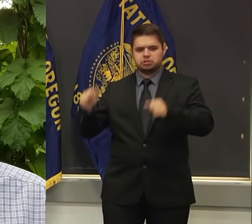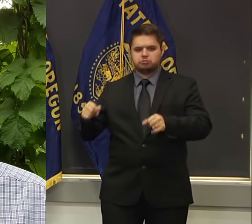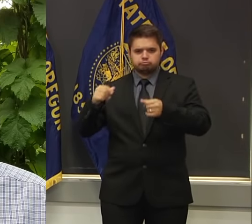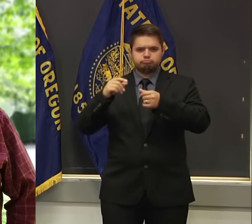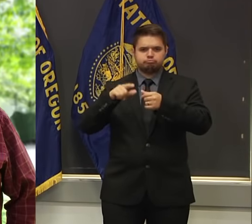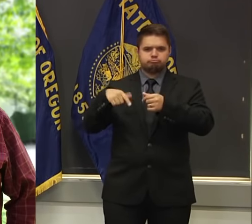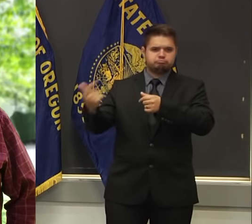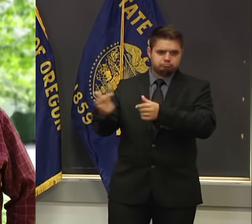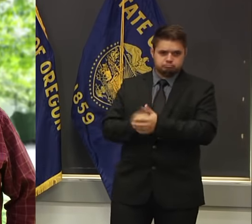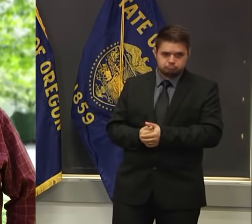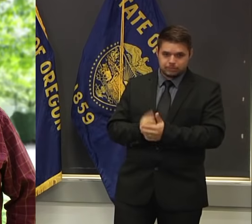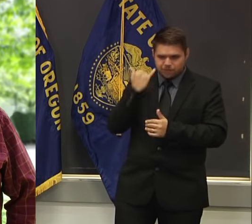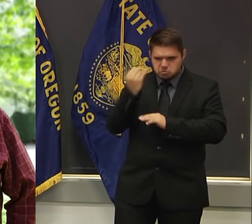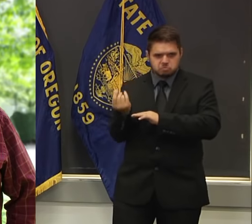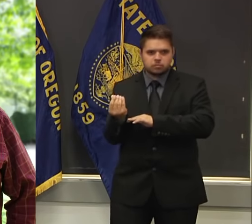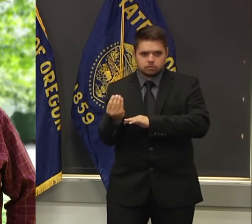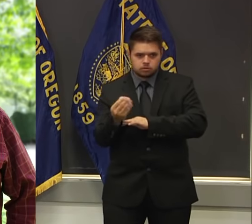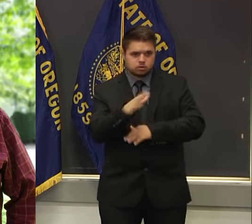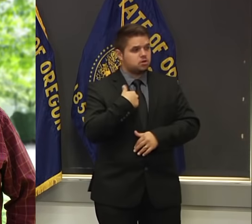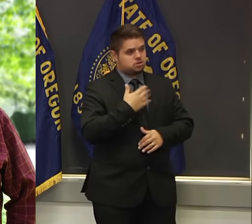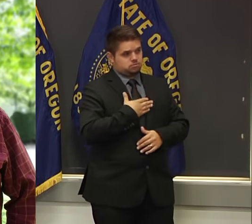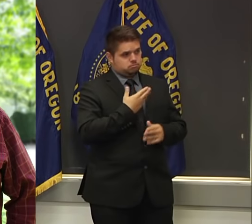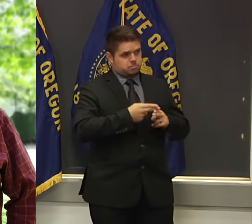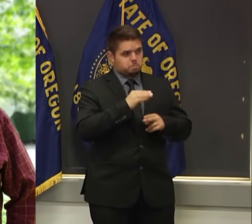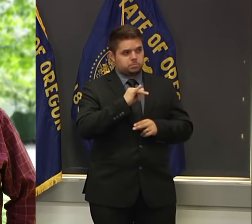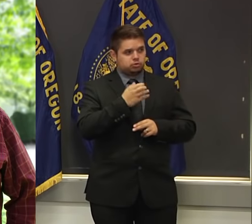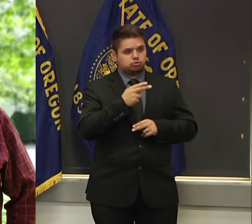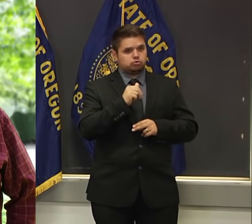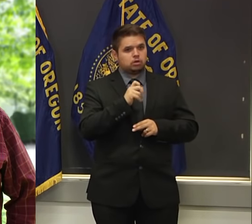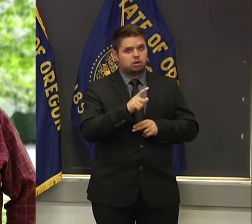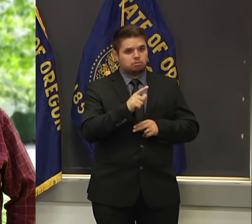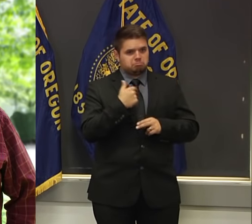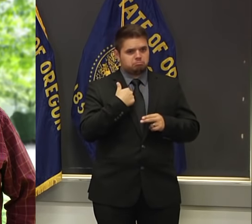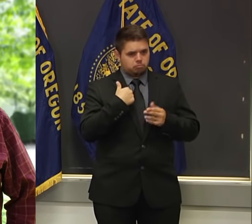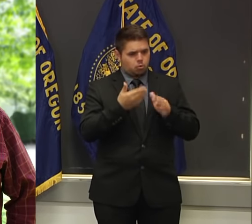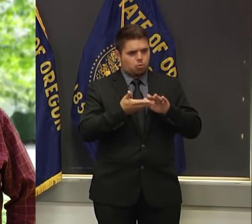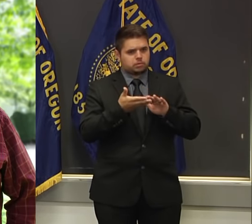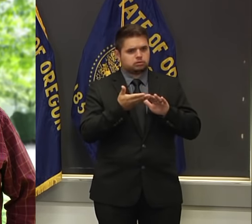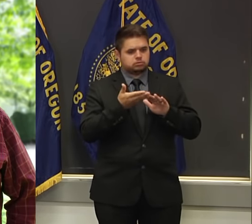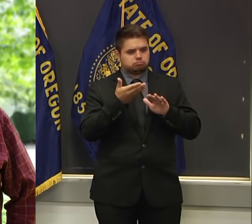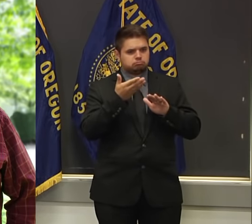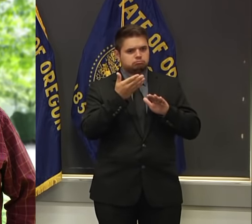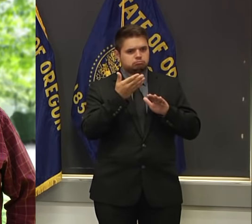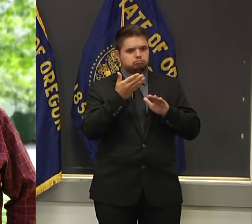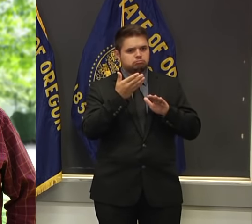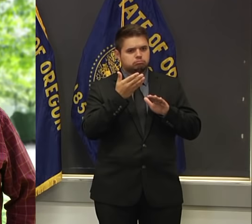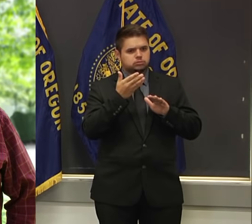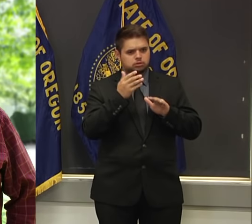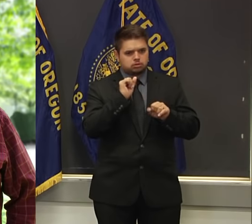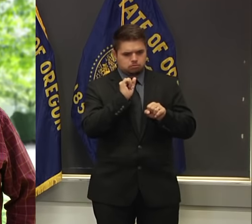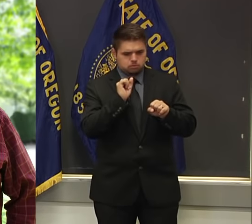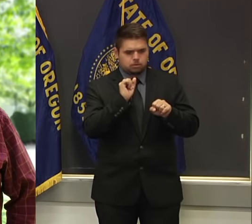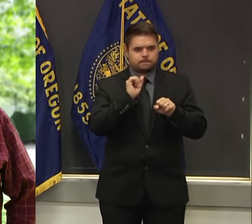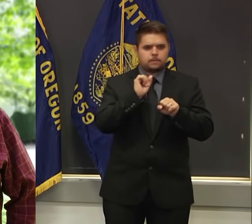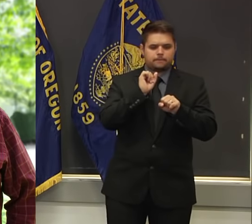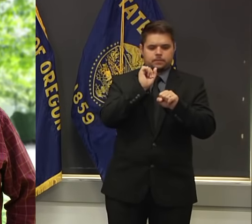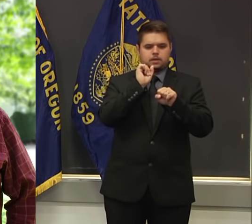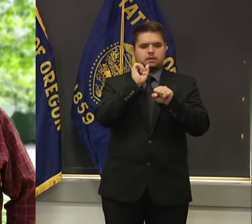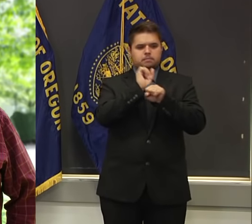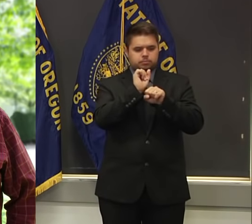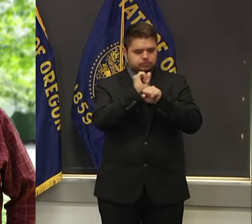So I'm Michael Wood, and I'm the administrator of what is technically the Occupational Safety and Health Division of the Oregon Department of Consumer and